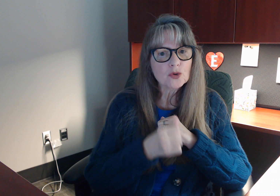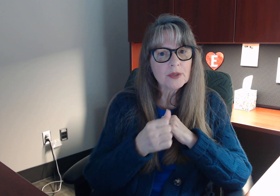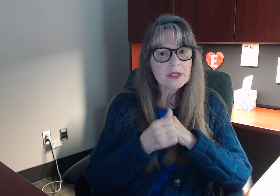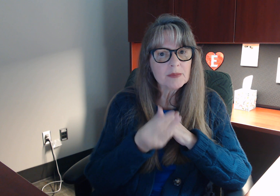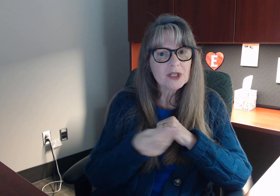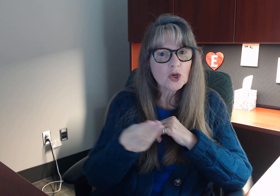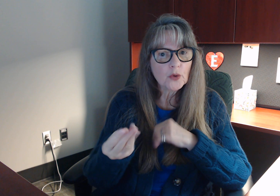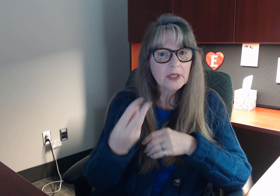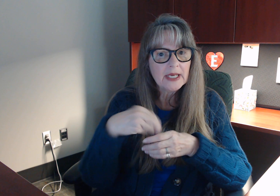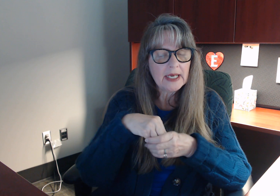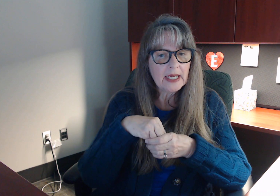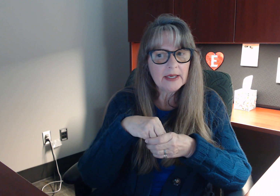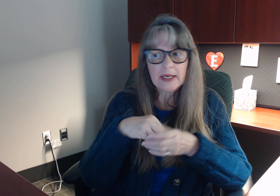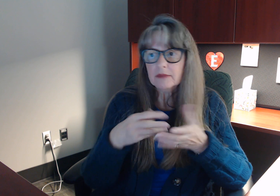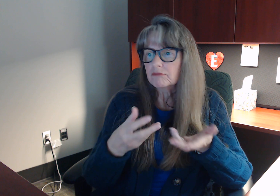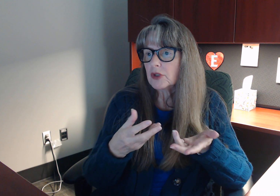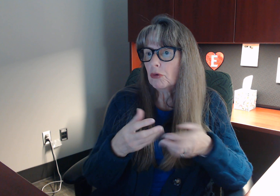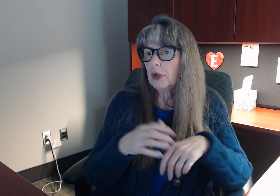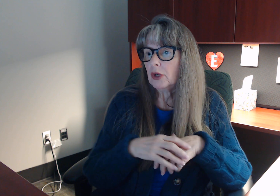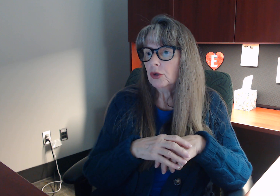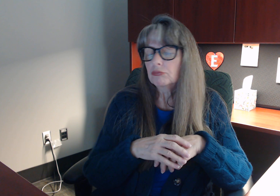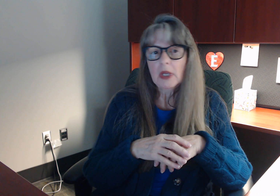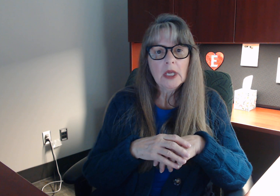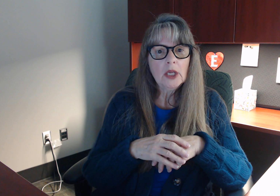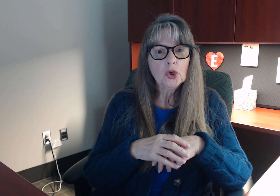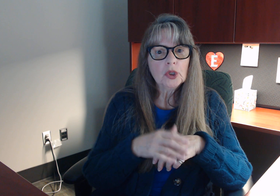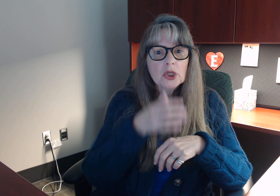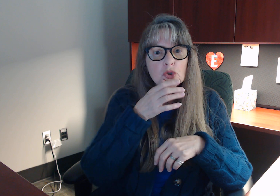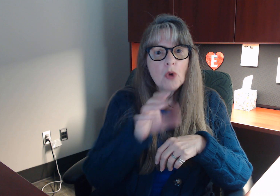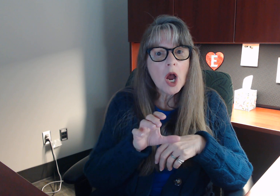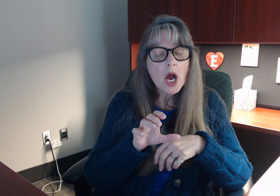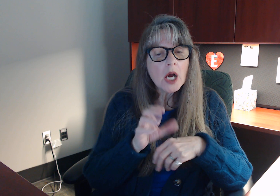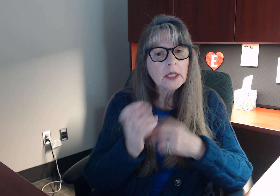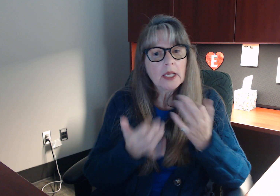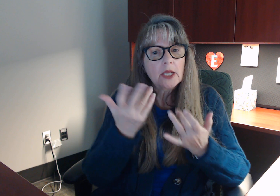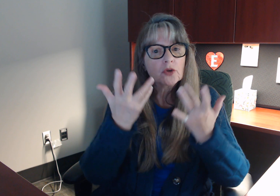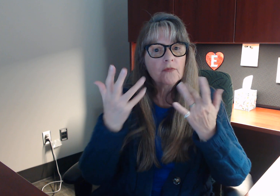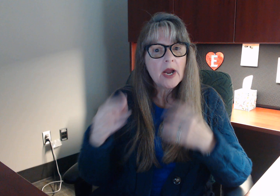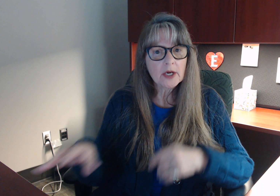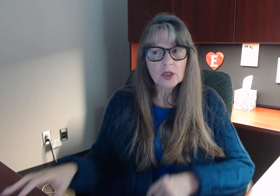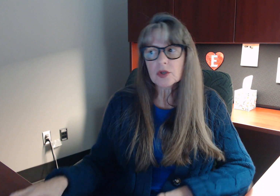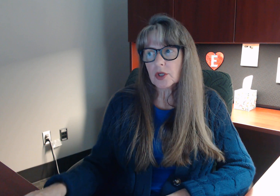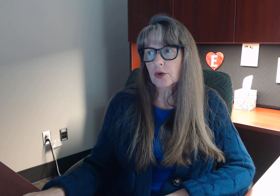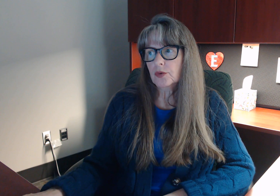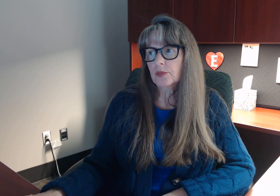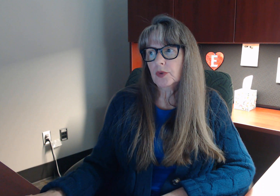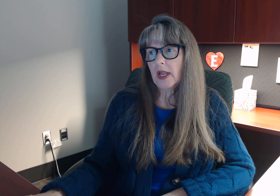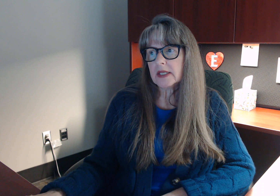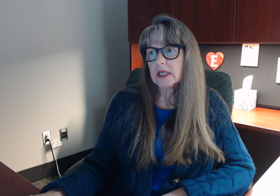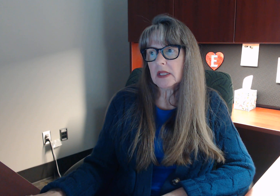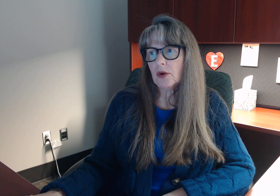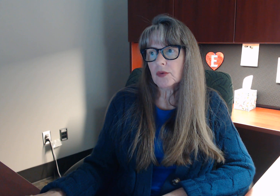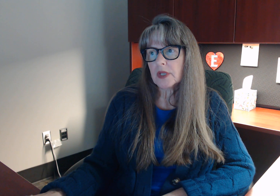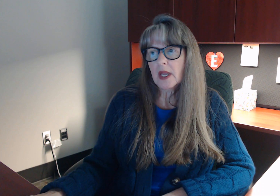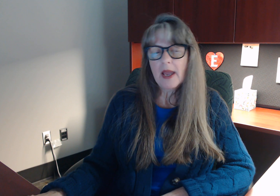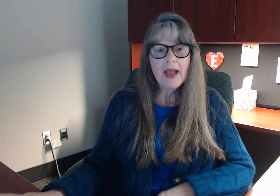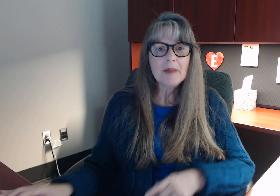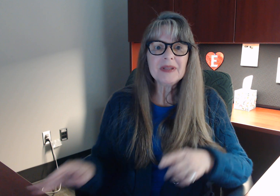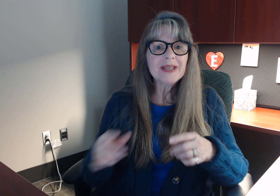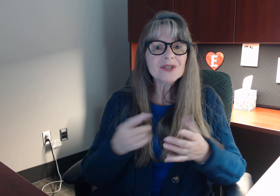hazardous material in it, and so it could get too hot, it could catch on fire, so you can't send those. I mean, these are